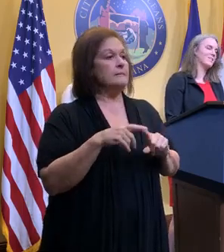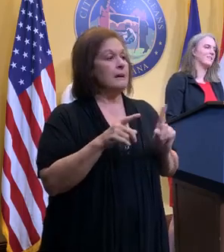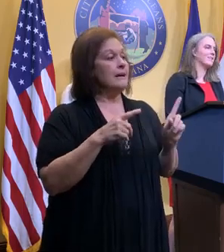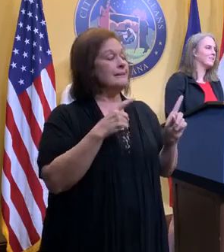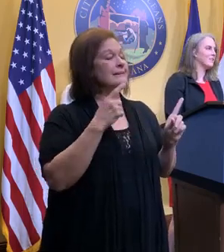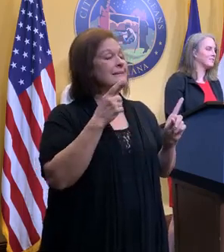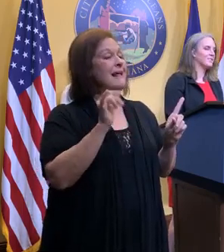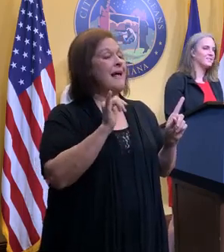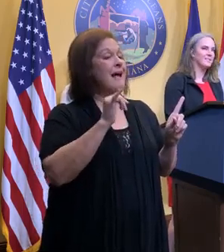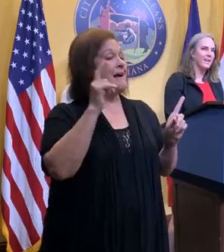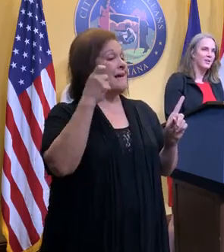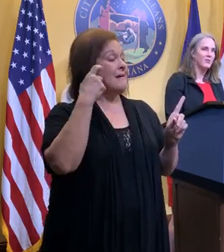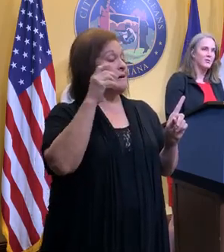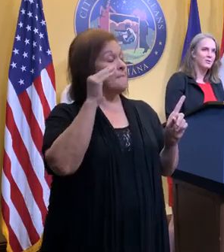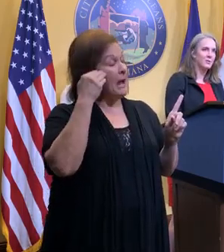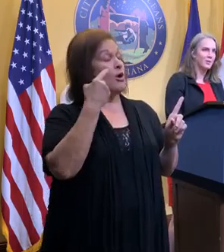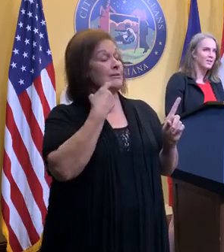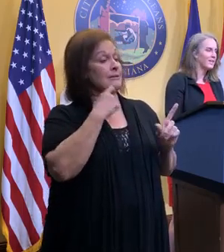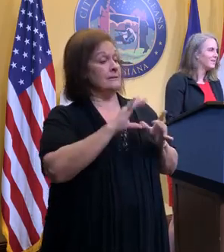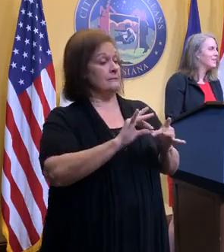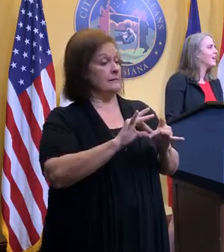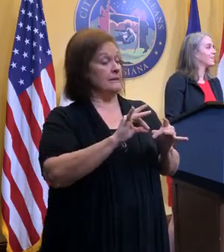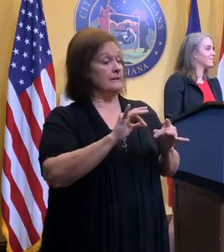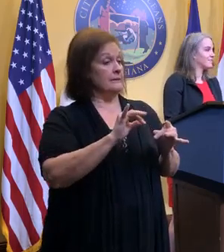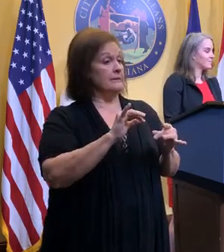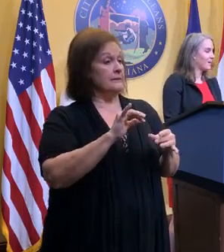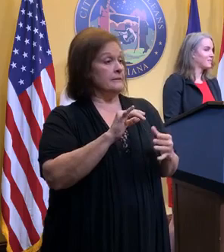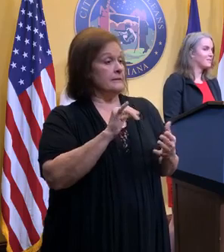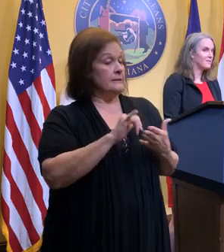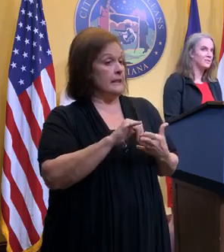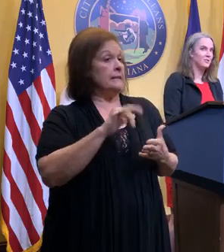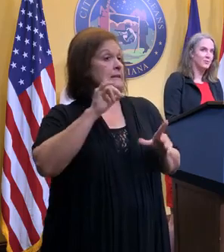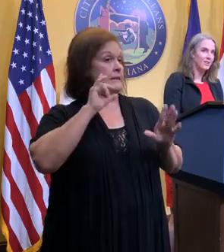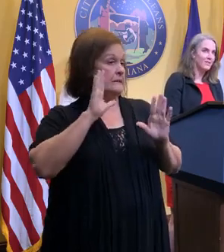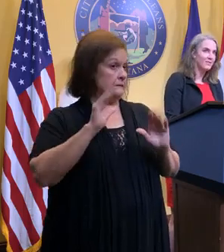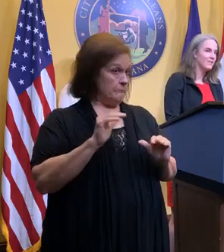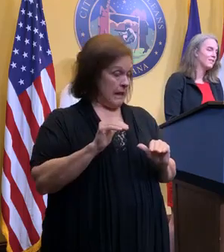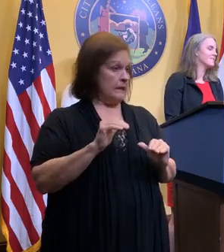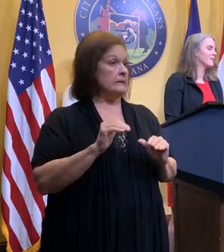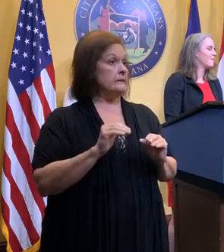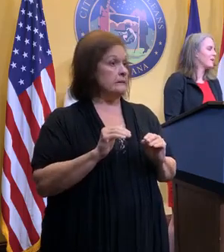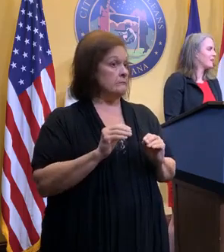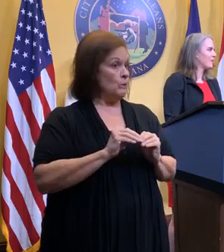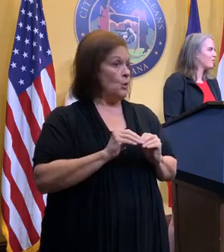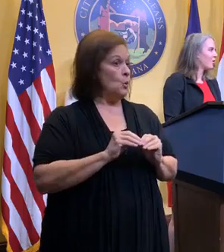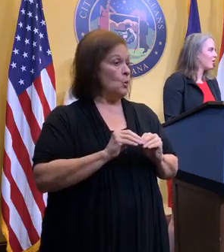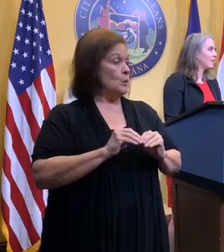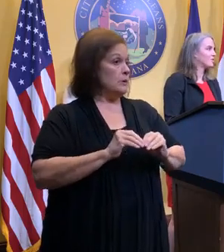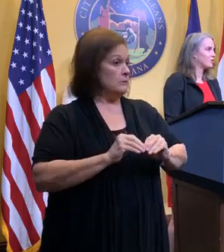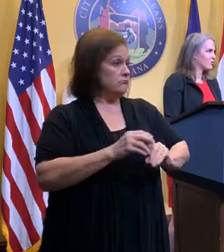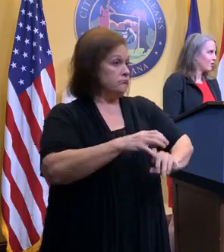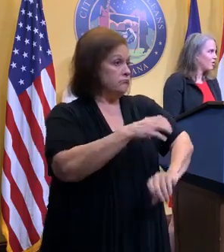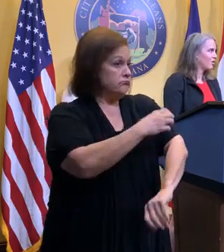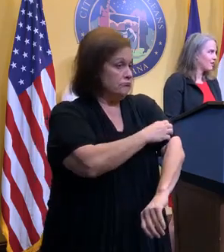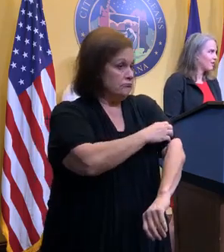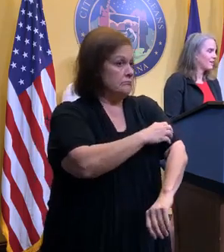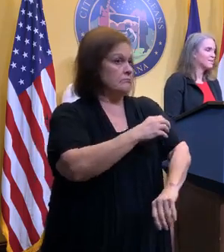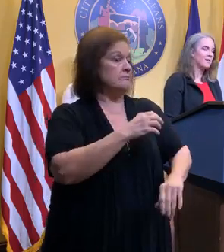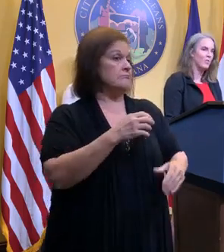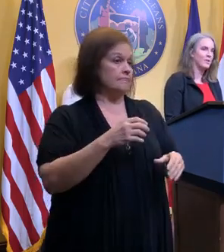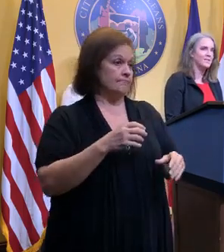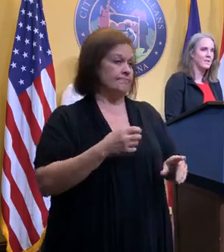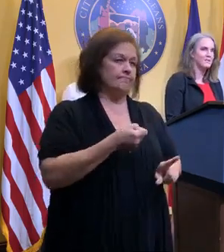Madam Mayor said, Delta is still a Category 2 hurricane and is expected to still strengthen. It's going to make landfall as a